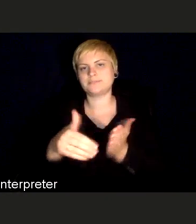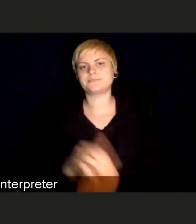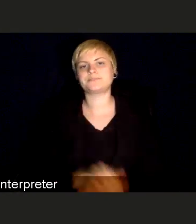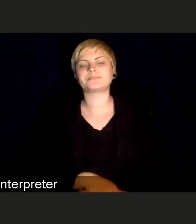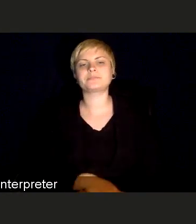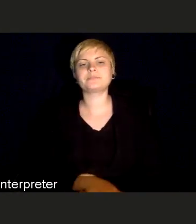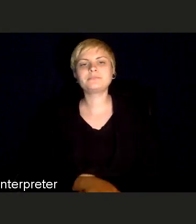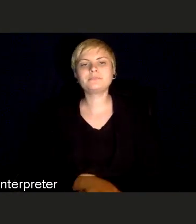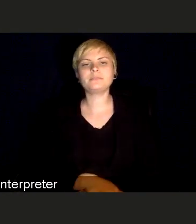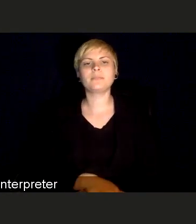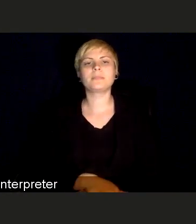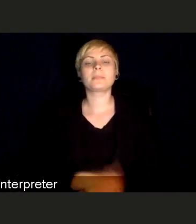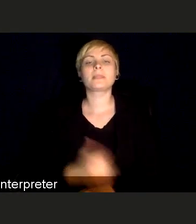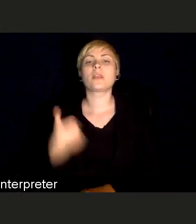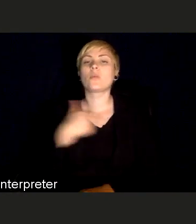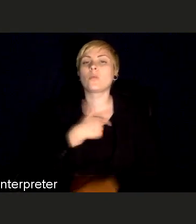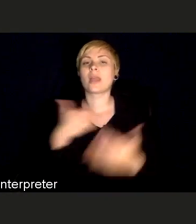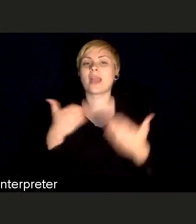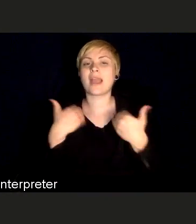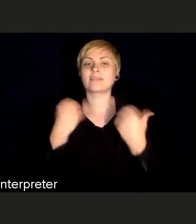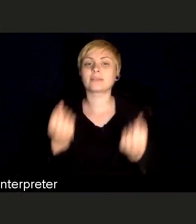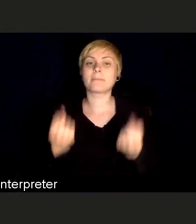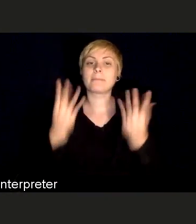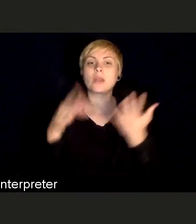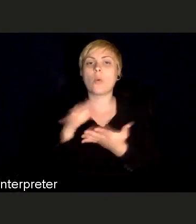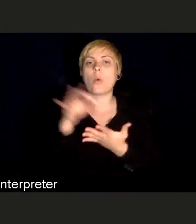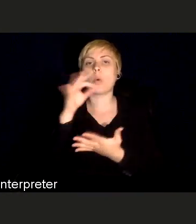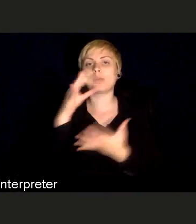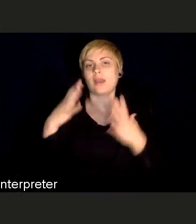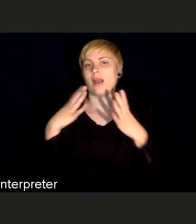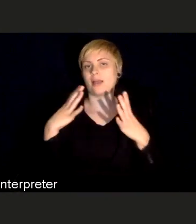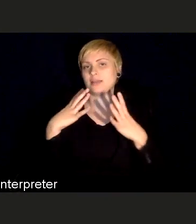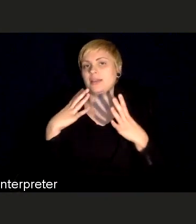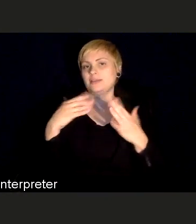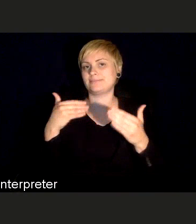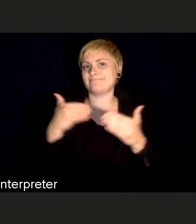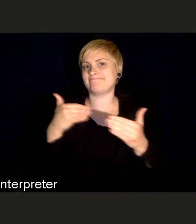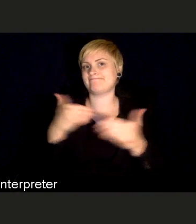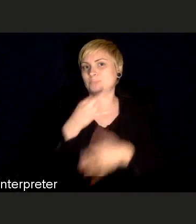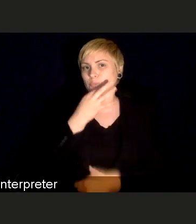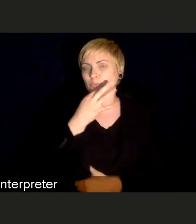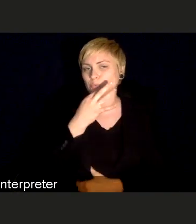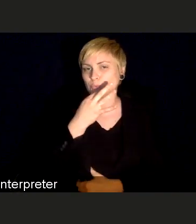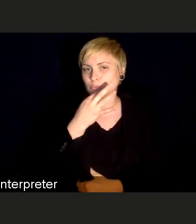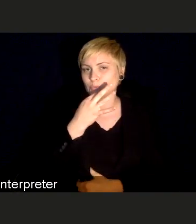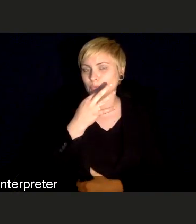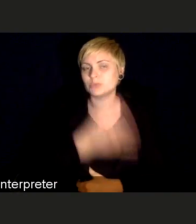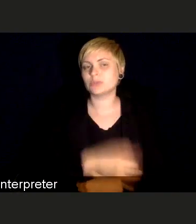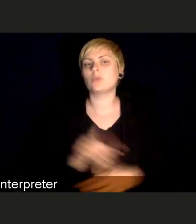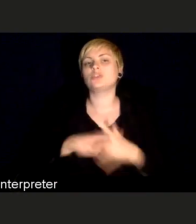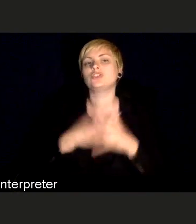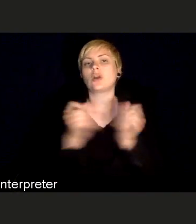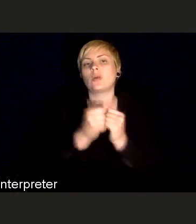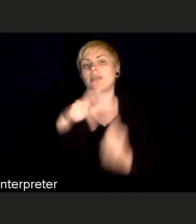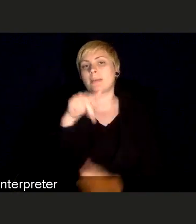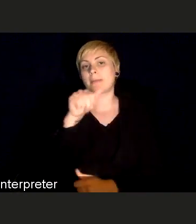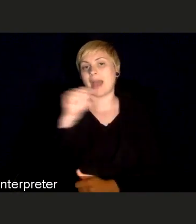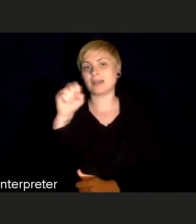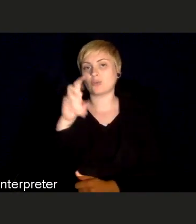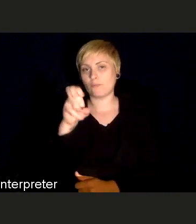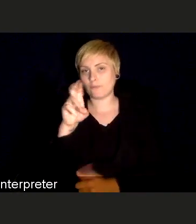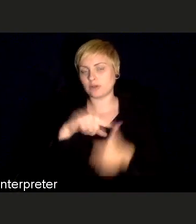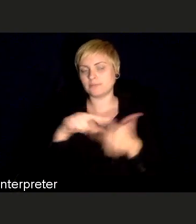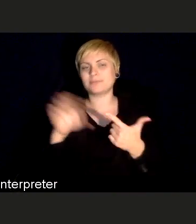We do have many holy holidays that are approaching. They're coming up. We start with Passover, we have